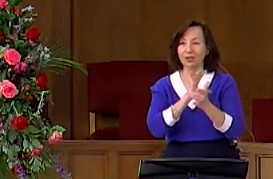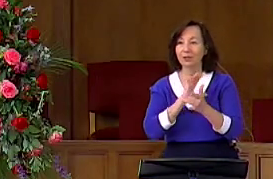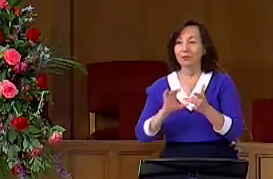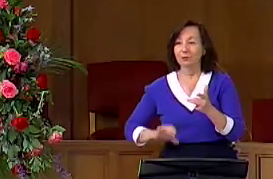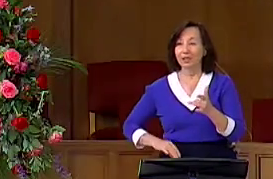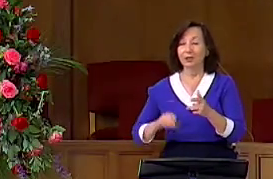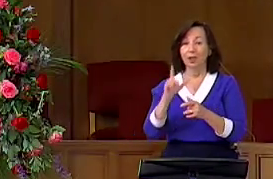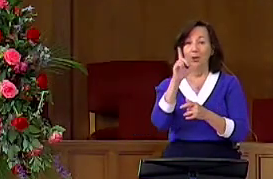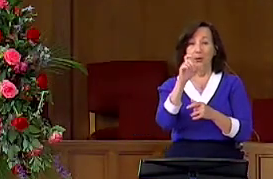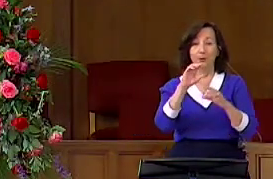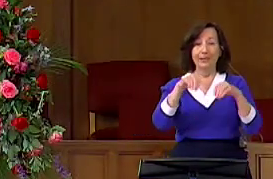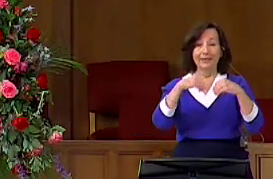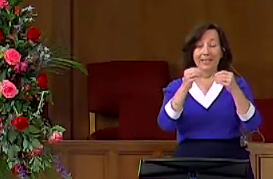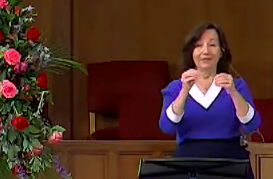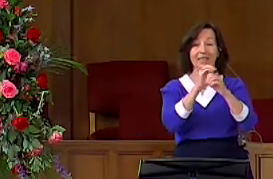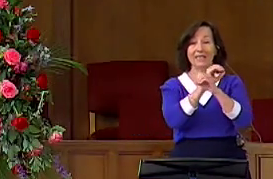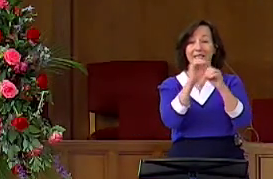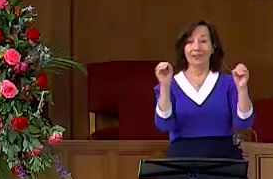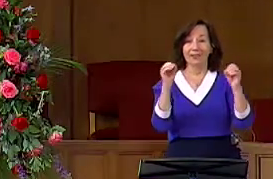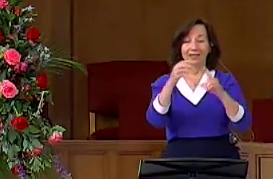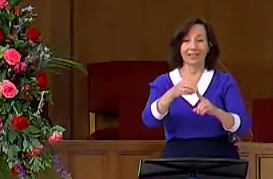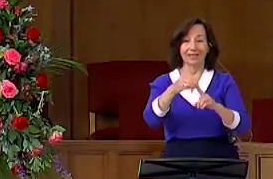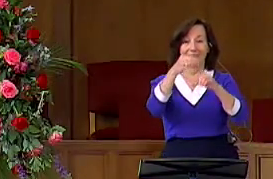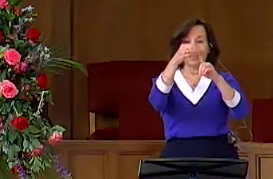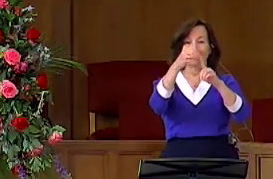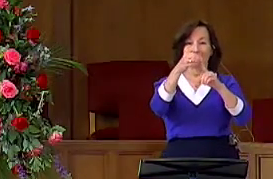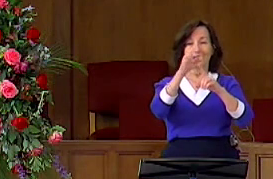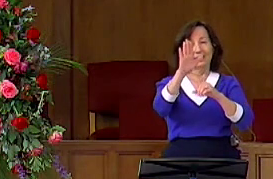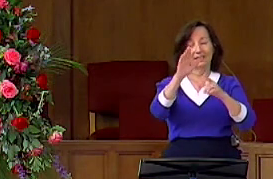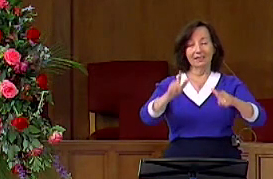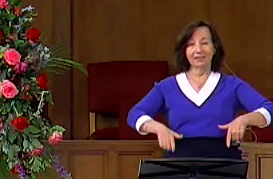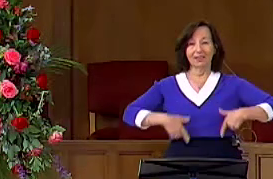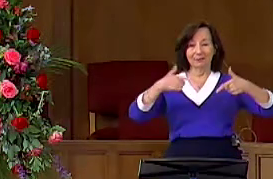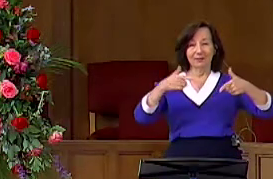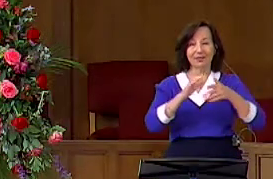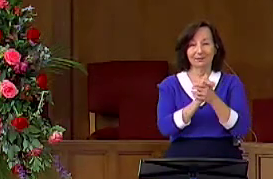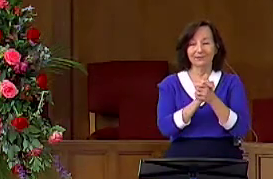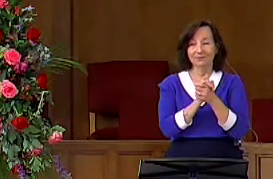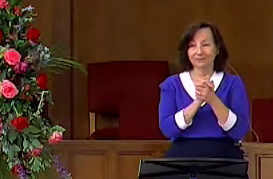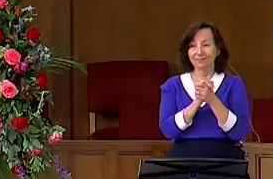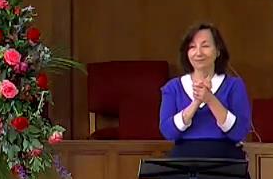gave nothing except his life.